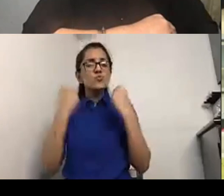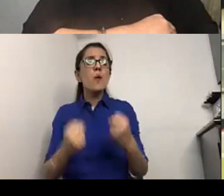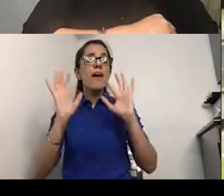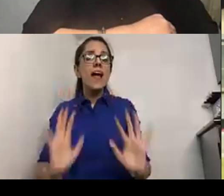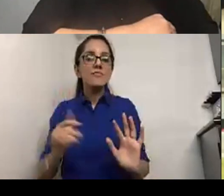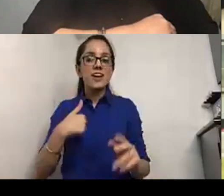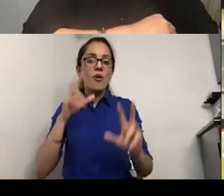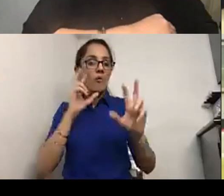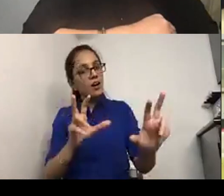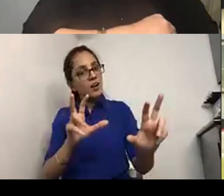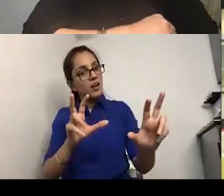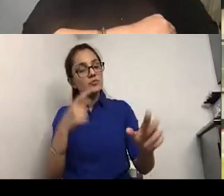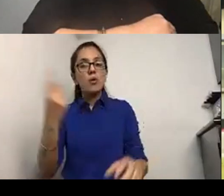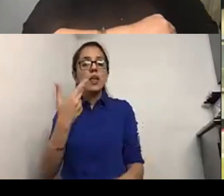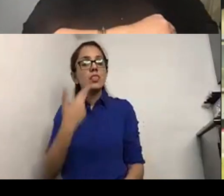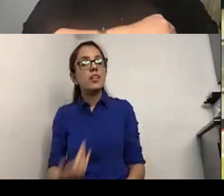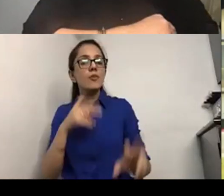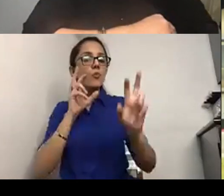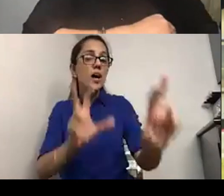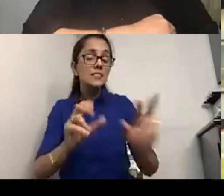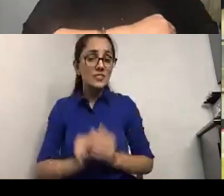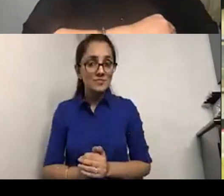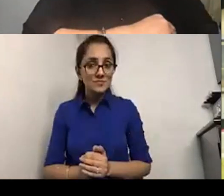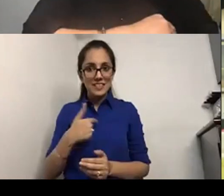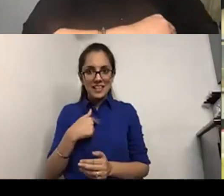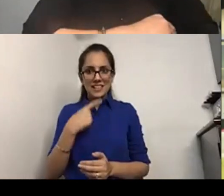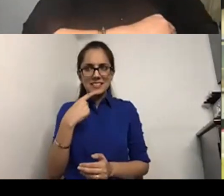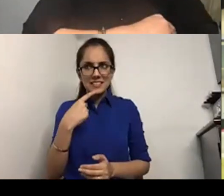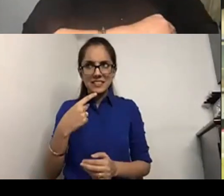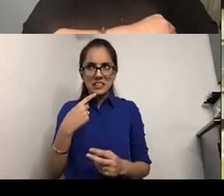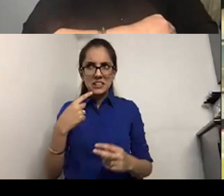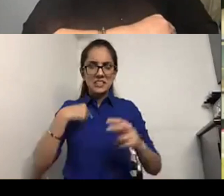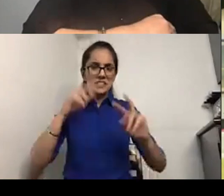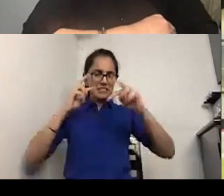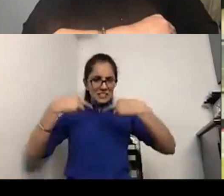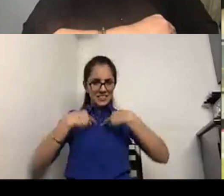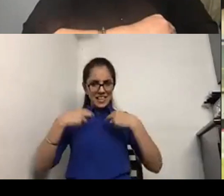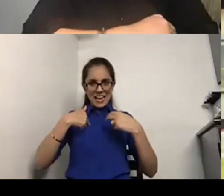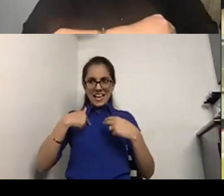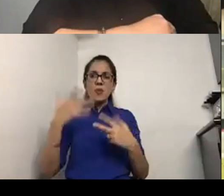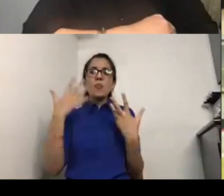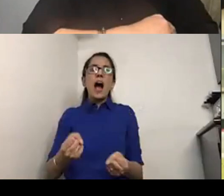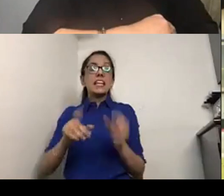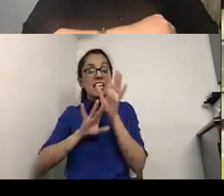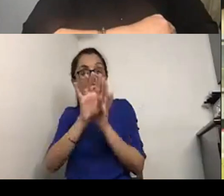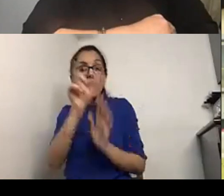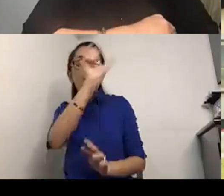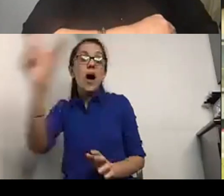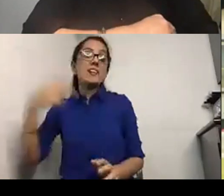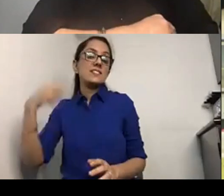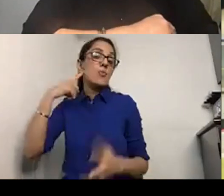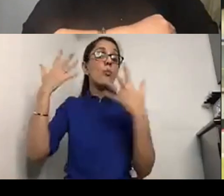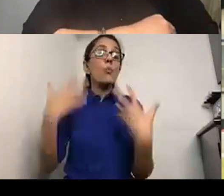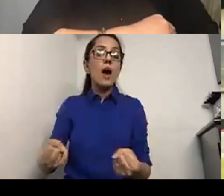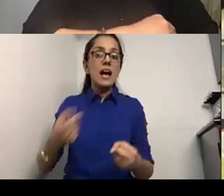while I watch you all. I don't know whether I should say to myself that I need to hear a million words before